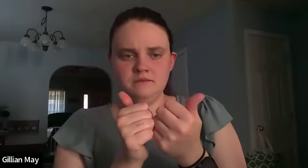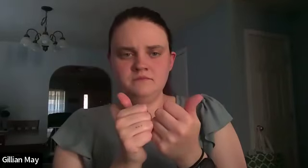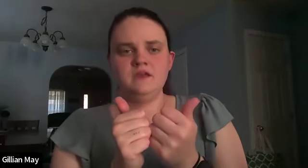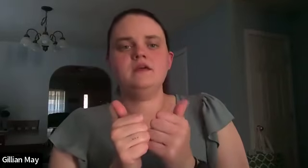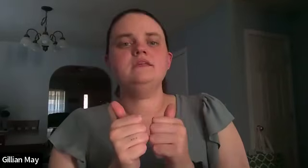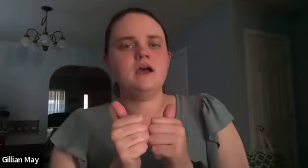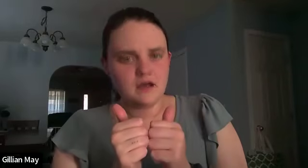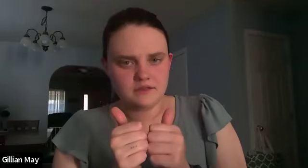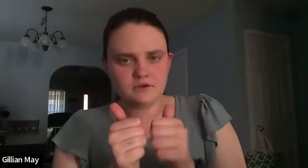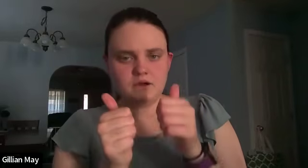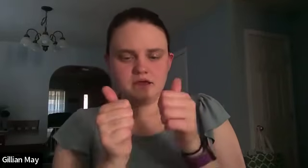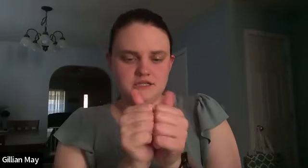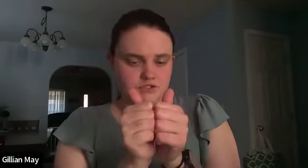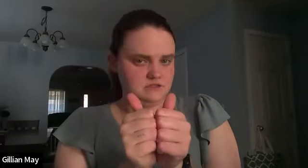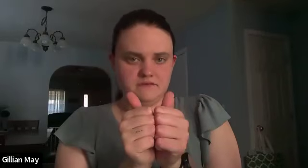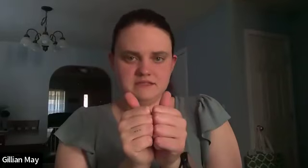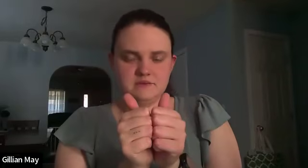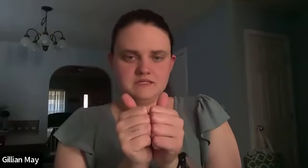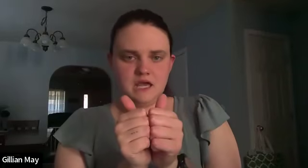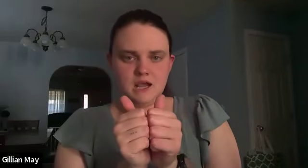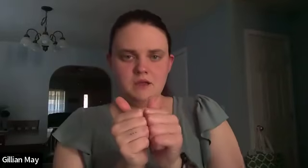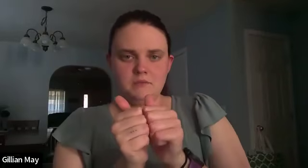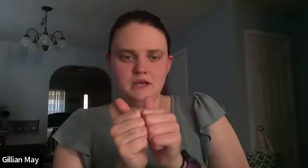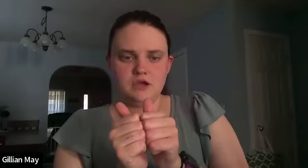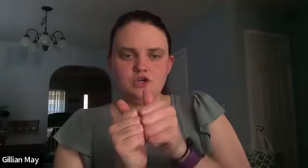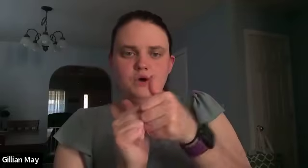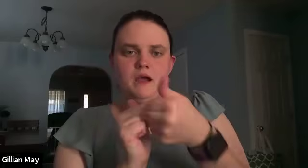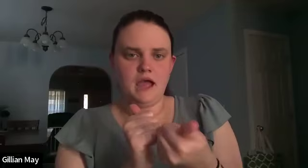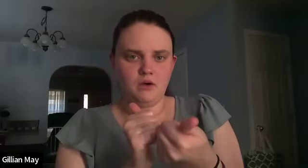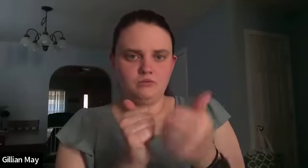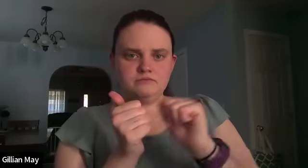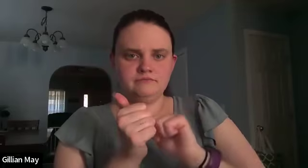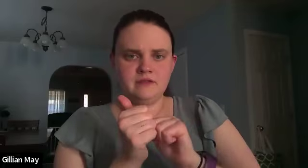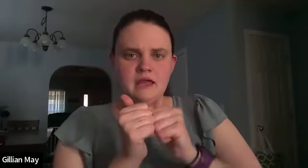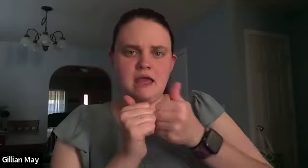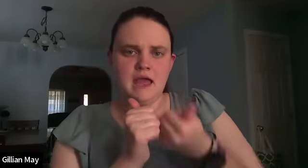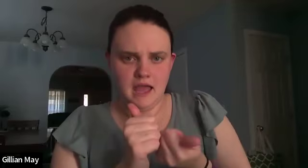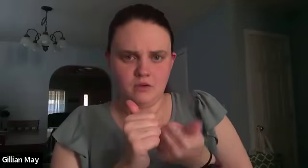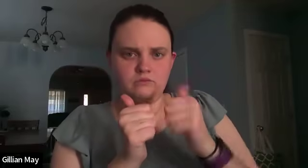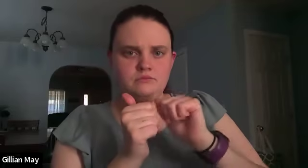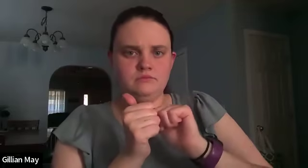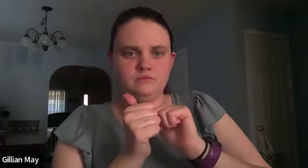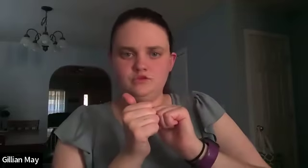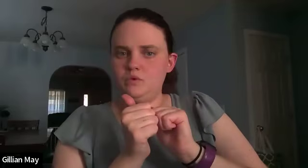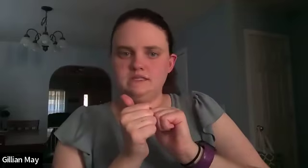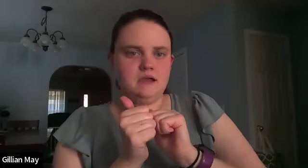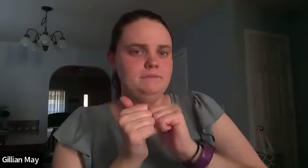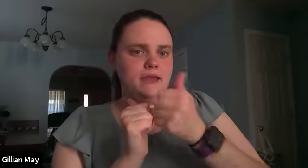Okay. The other way is you still have that same setup, but now you go how? How? With one time.